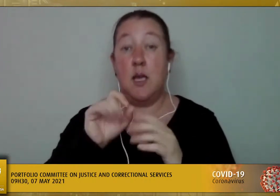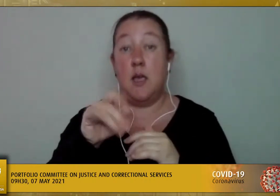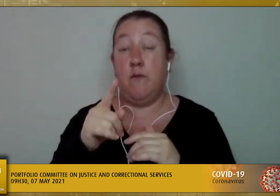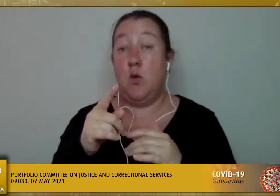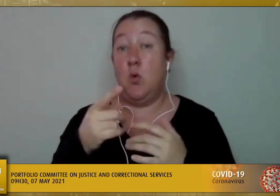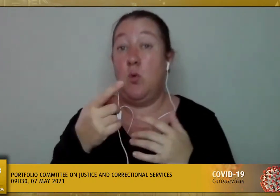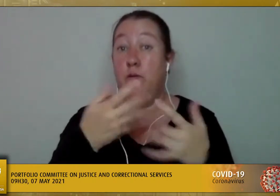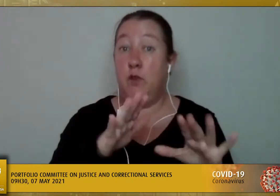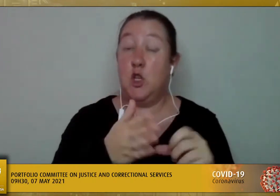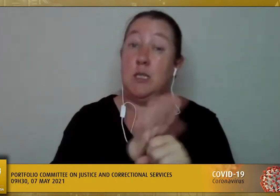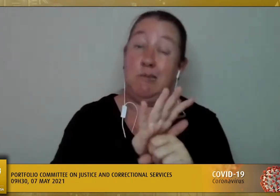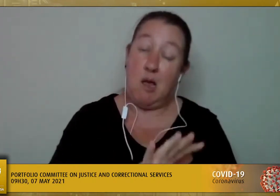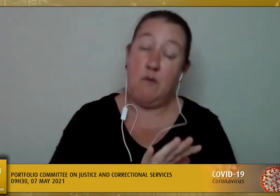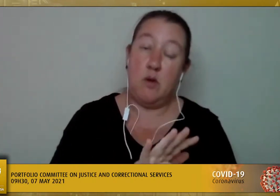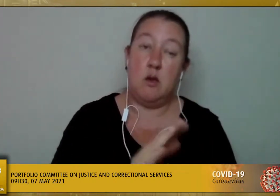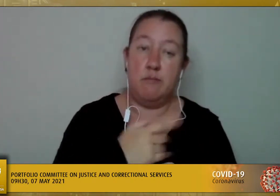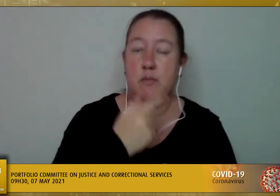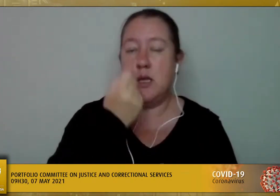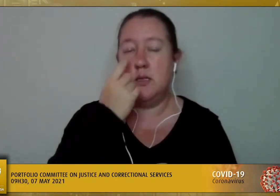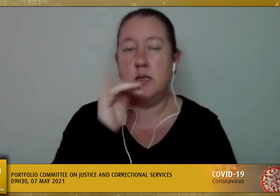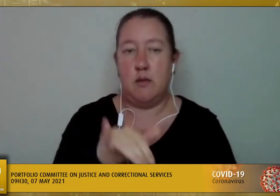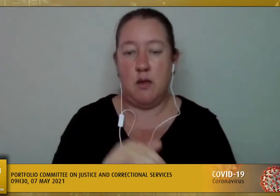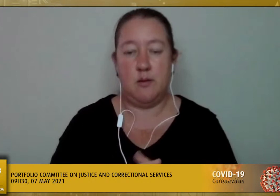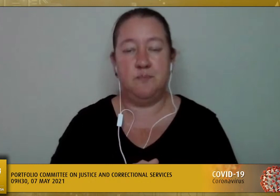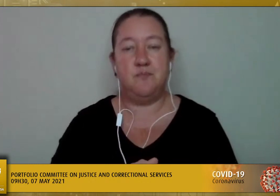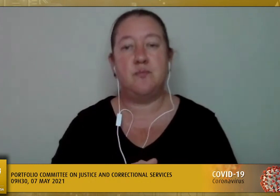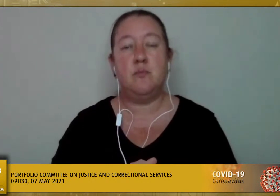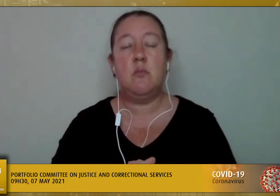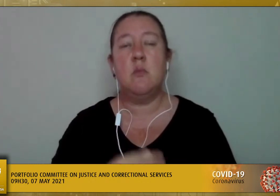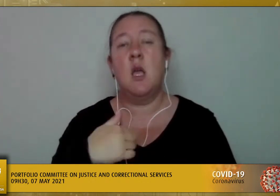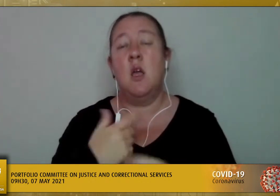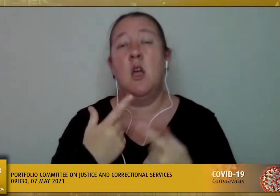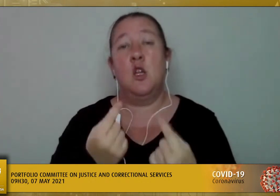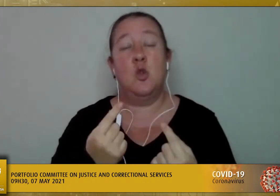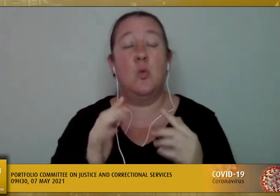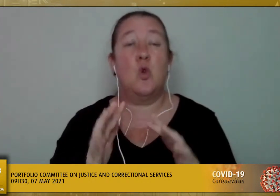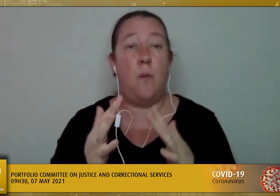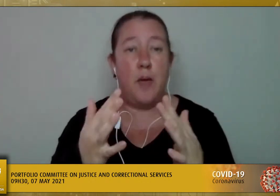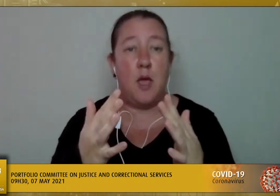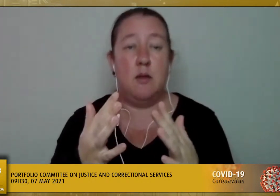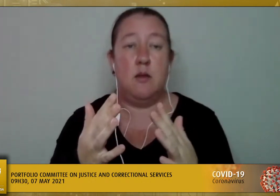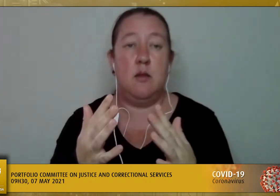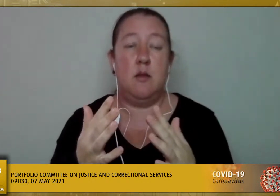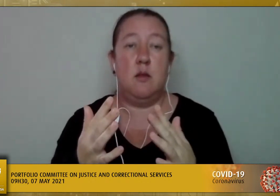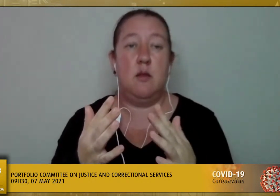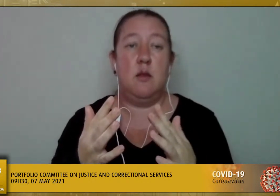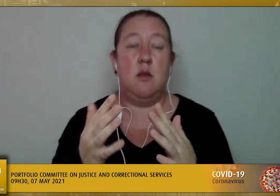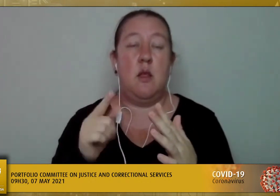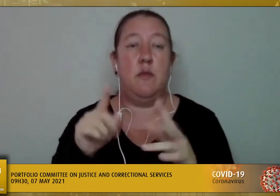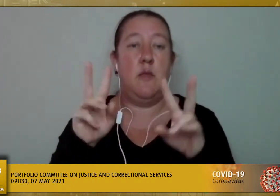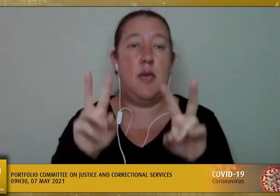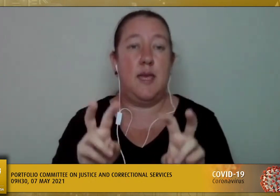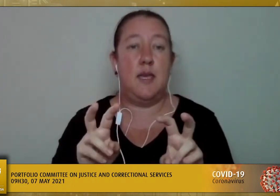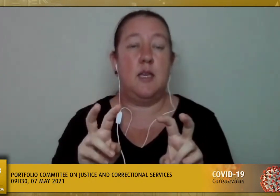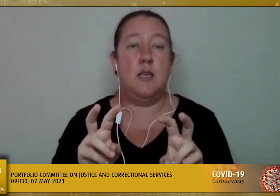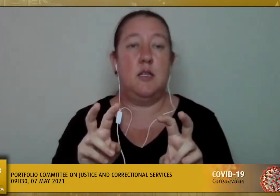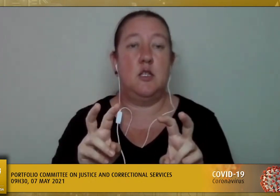covered it I I understand that I do commend the issue